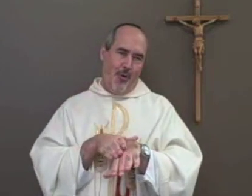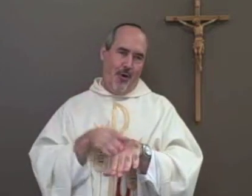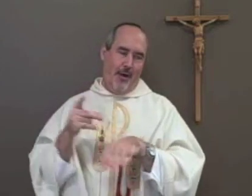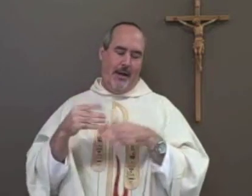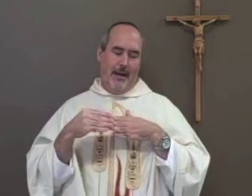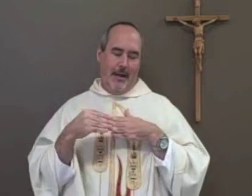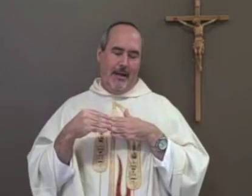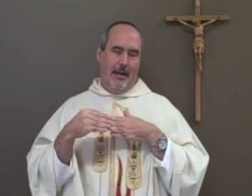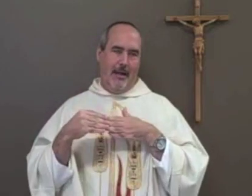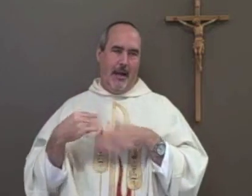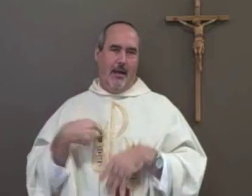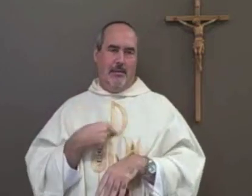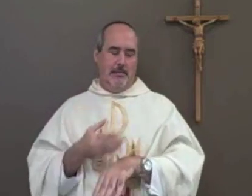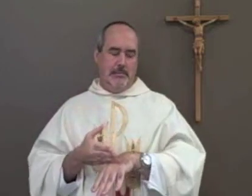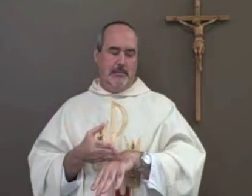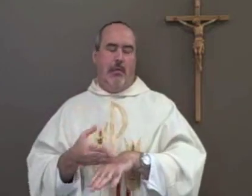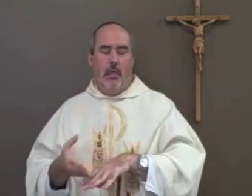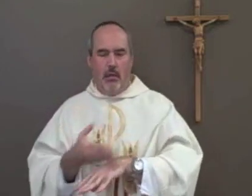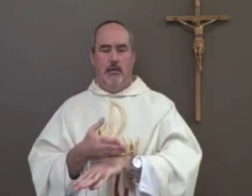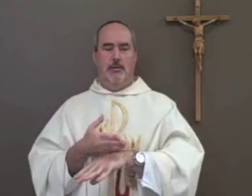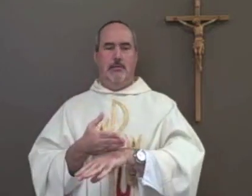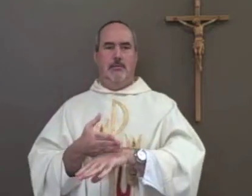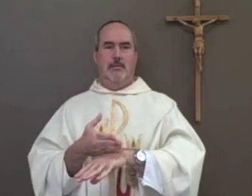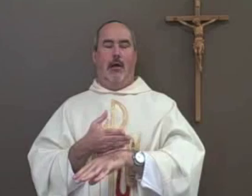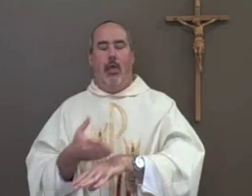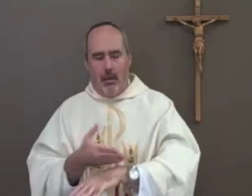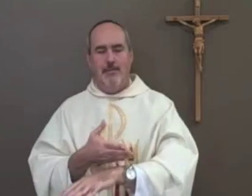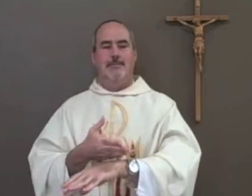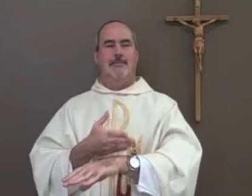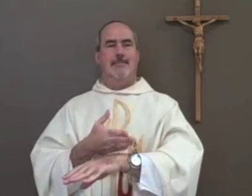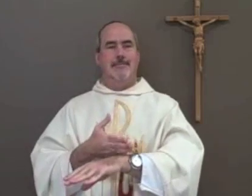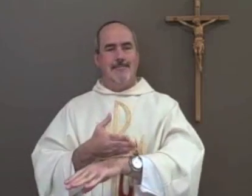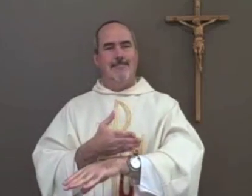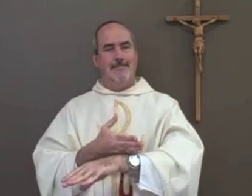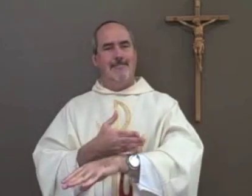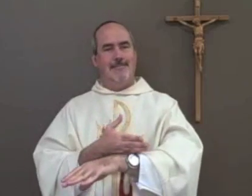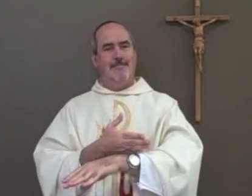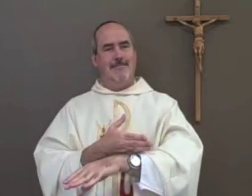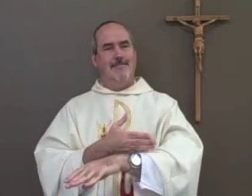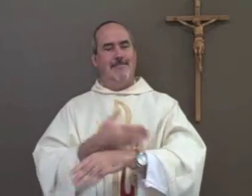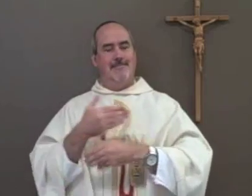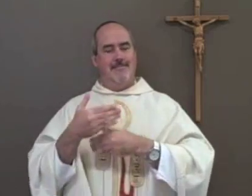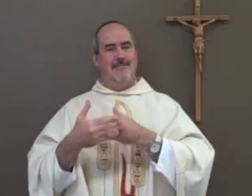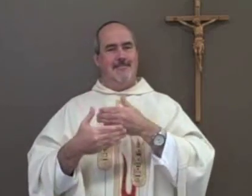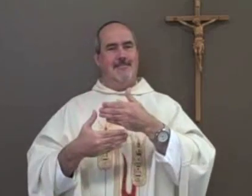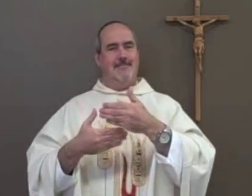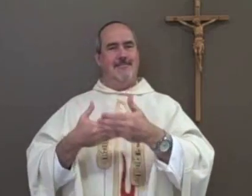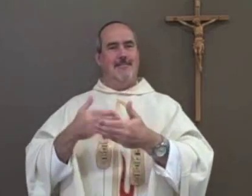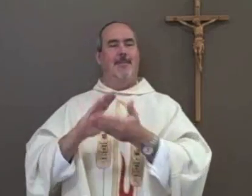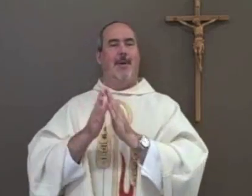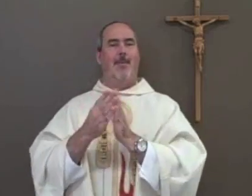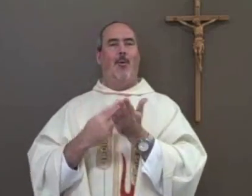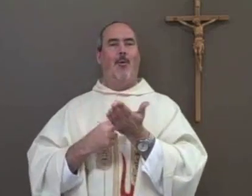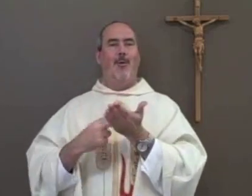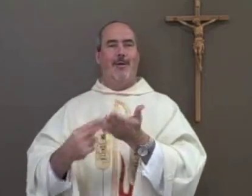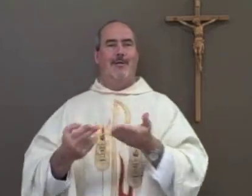slow process, step by step, sometimes a step backward, and then we progress, and we get better and